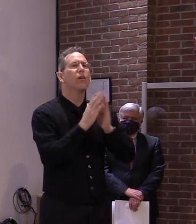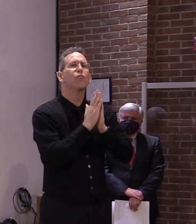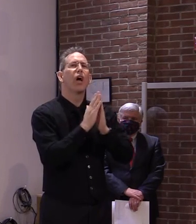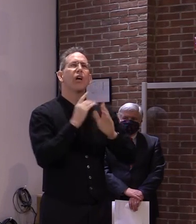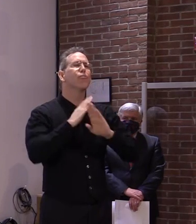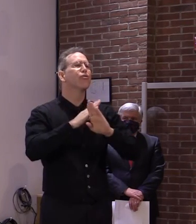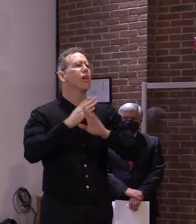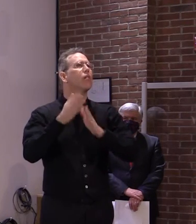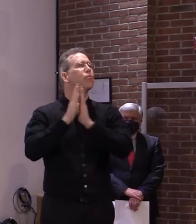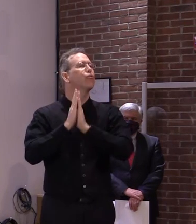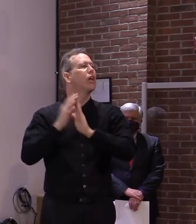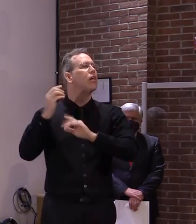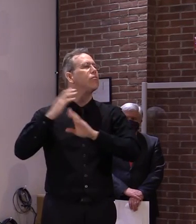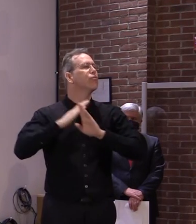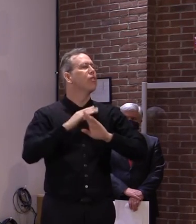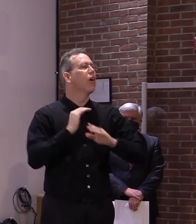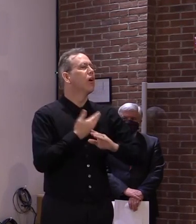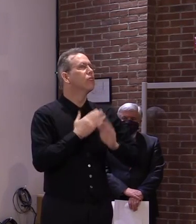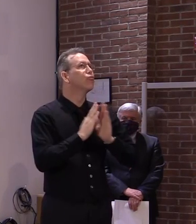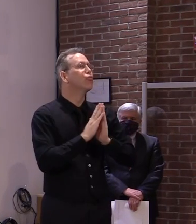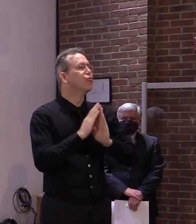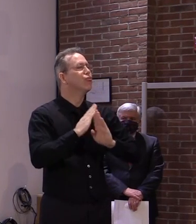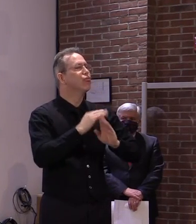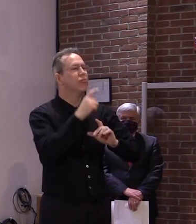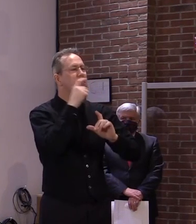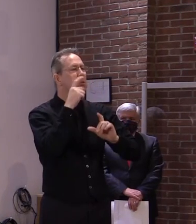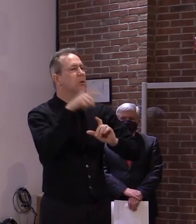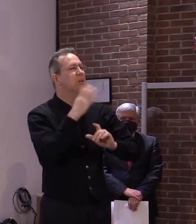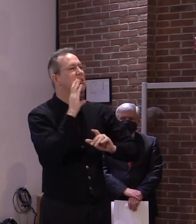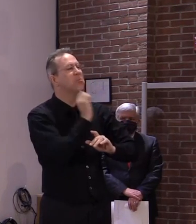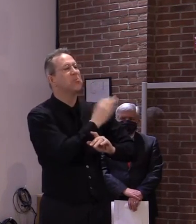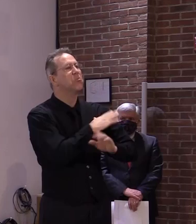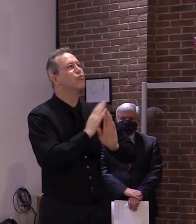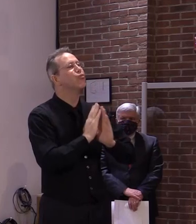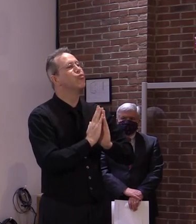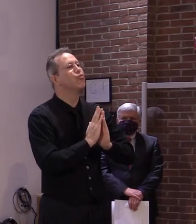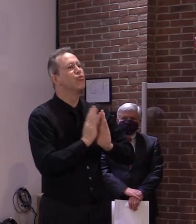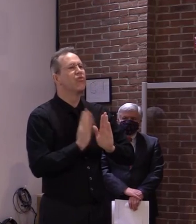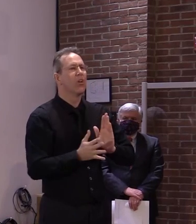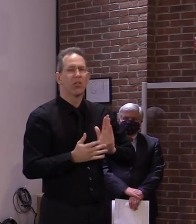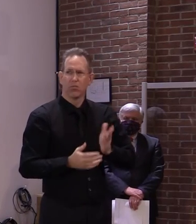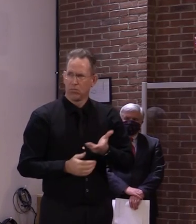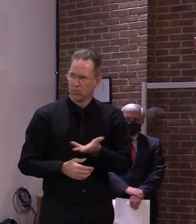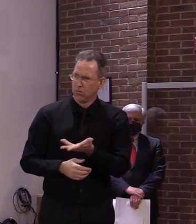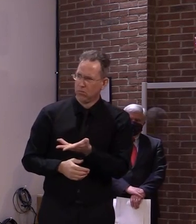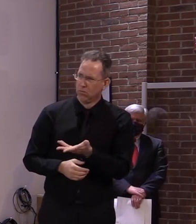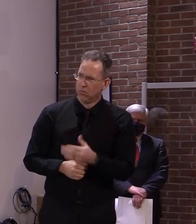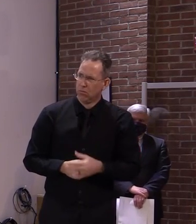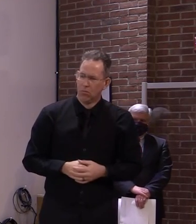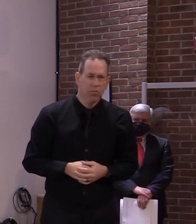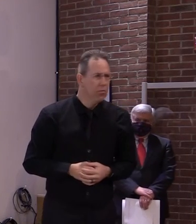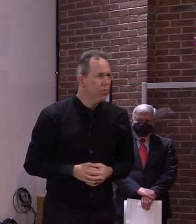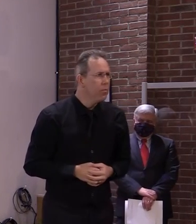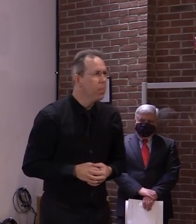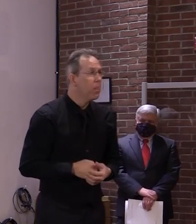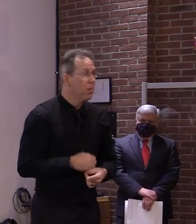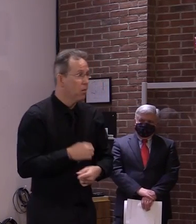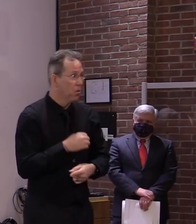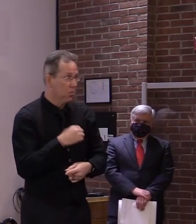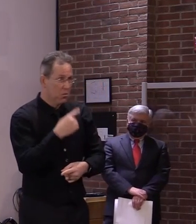I don't know anything about that specific, but if you could forward us the information, we do